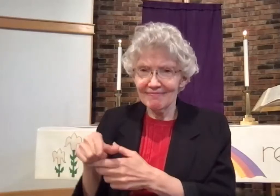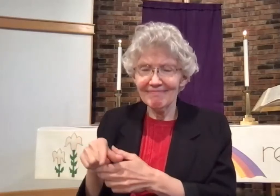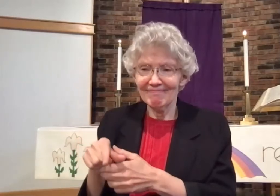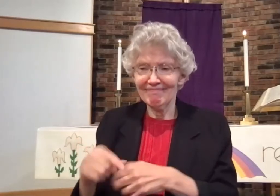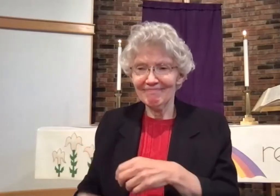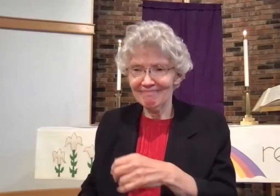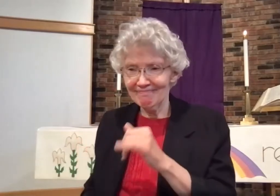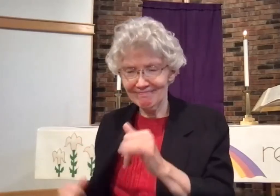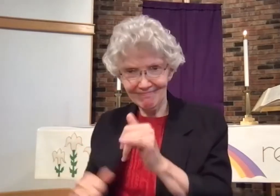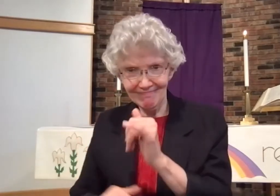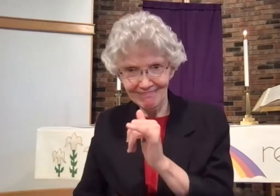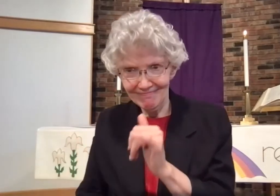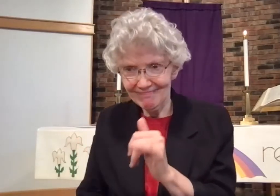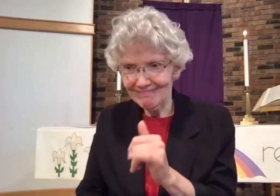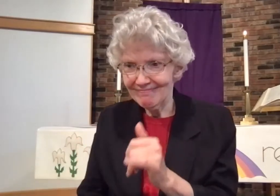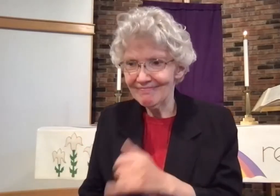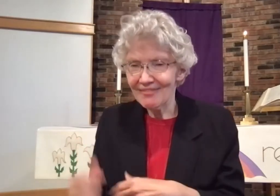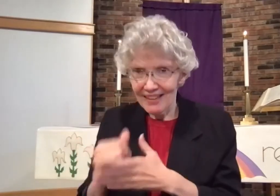of physically and sexually.